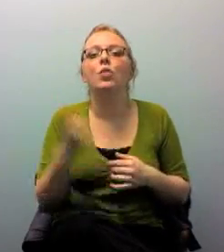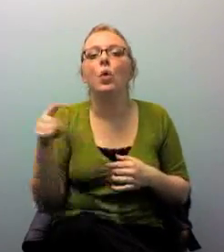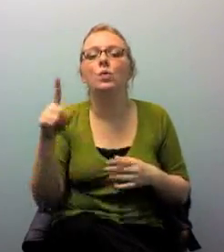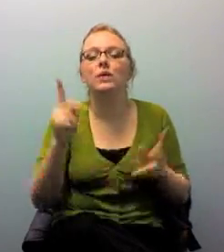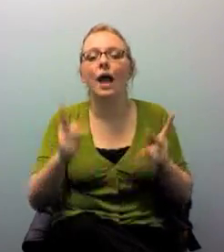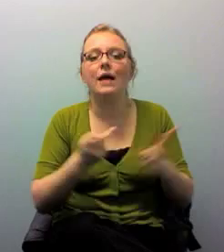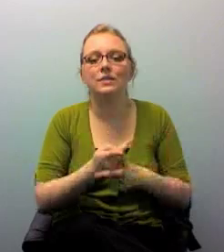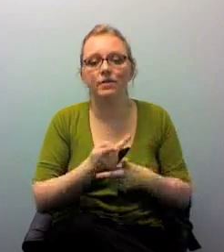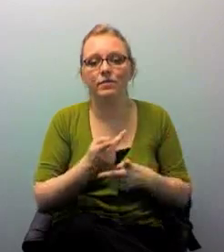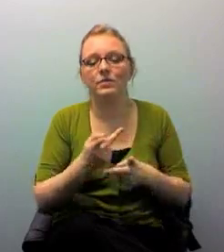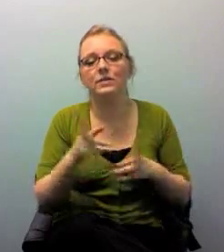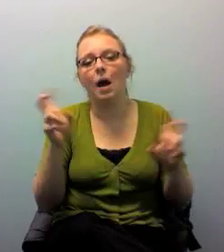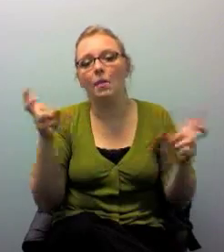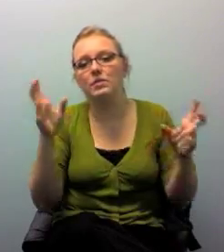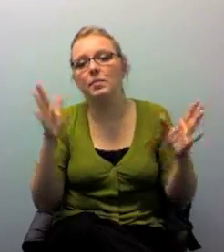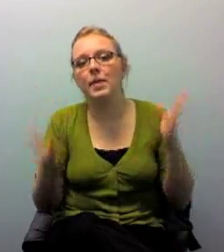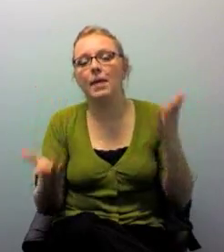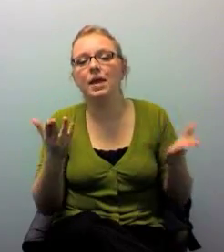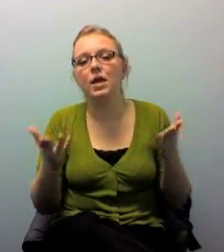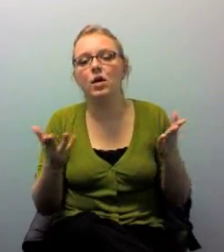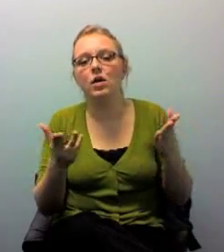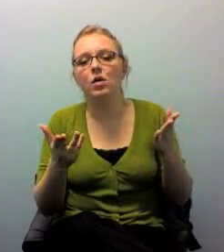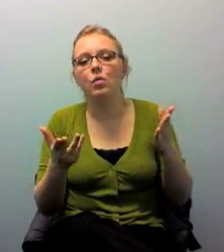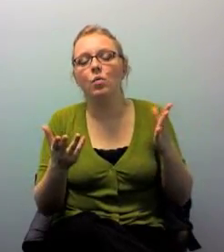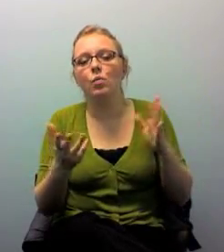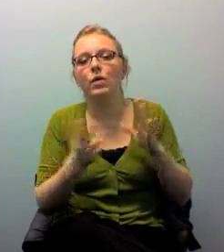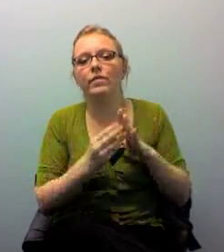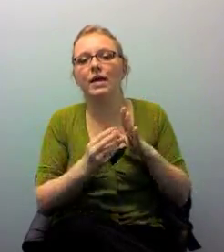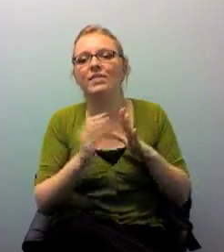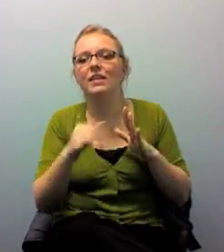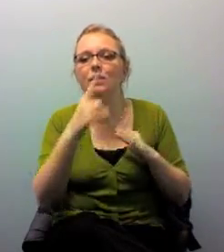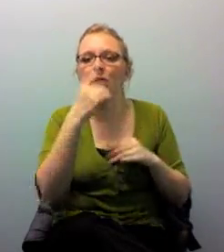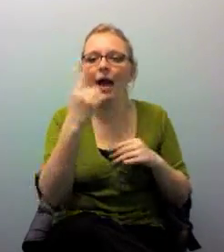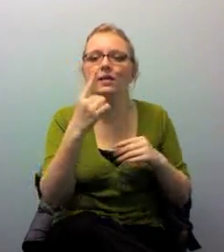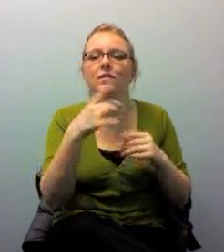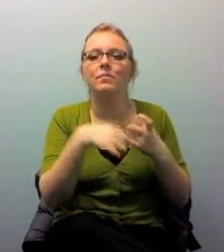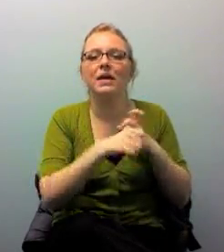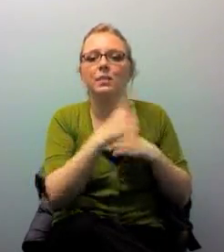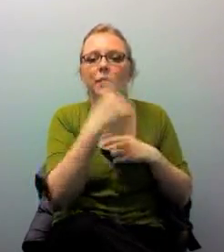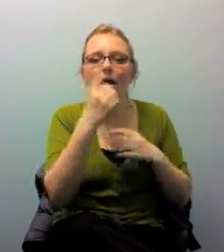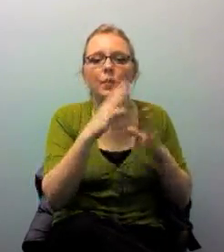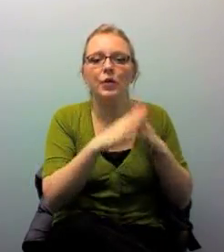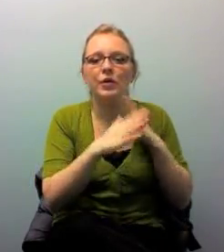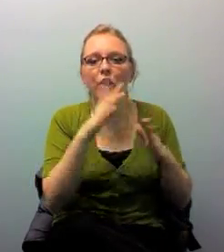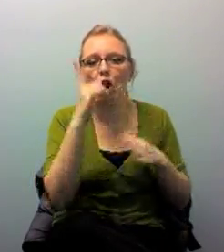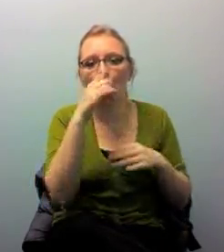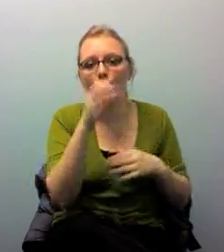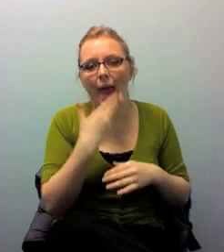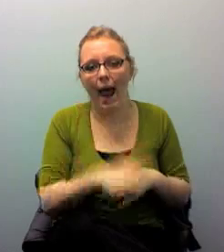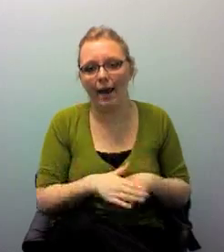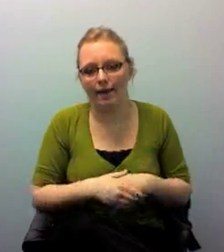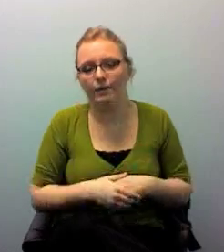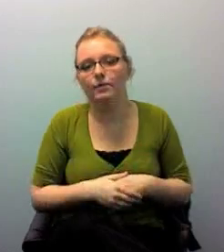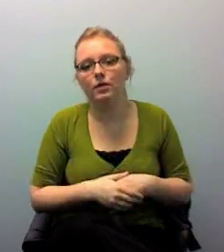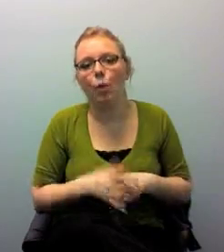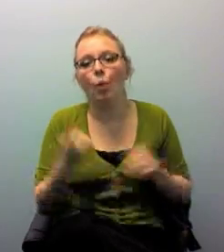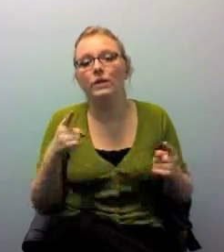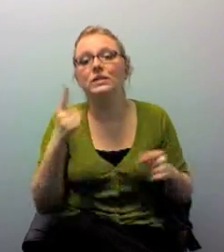topics might reflect stereotypes that makes the black community look bad. When someone asks you a